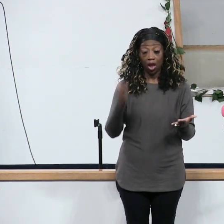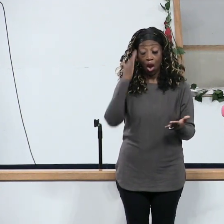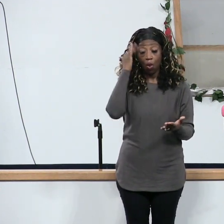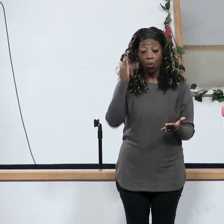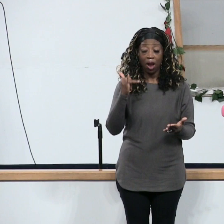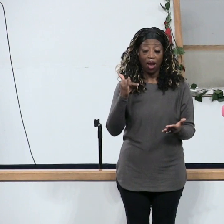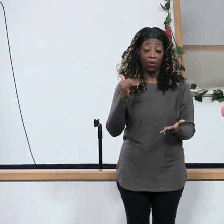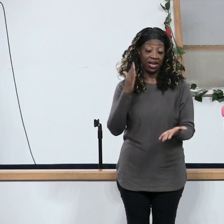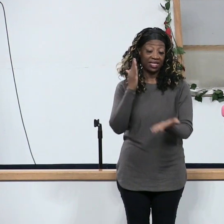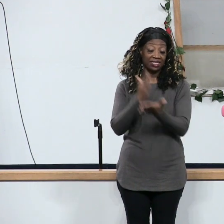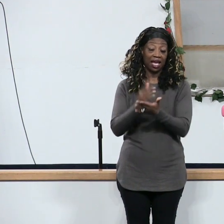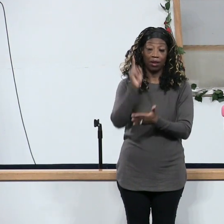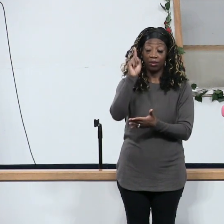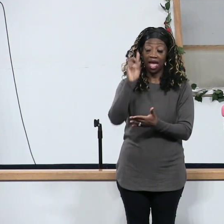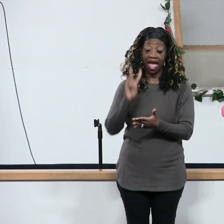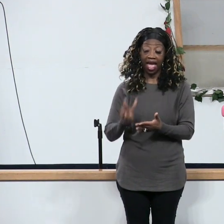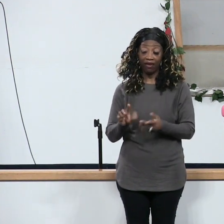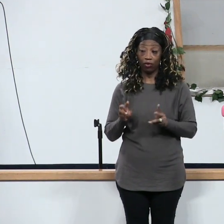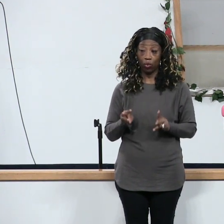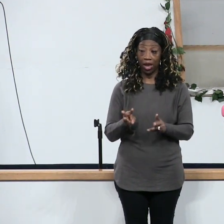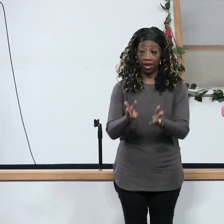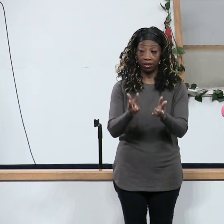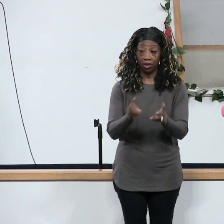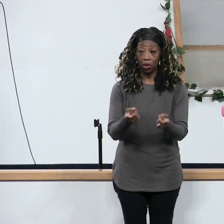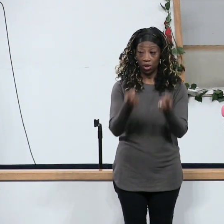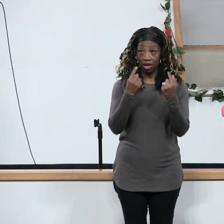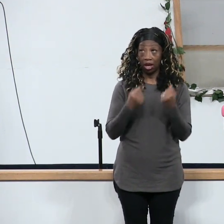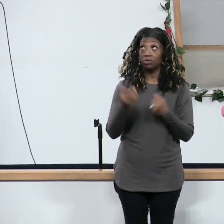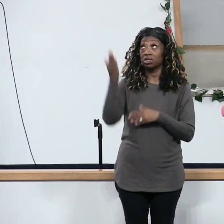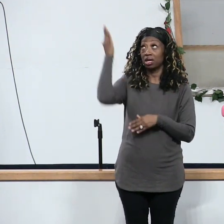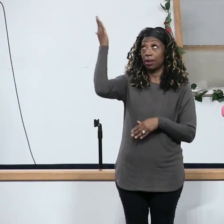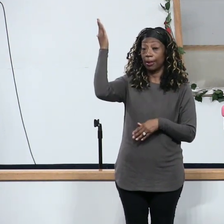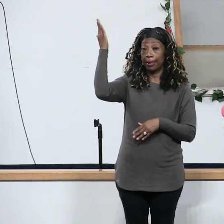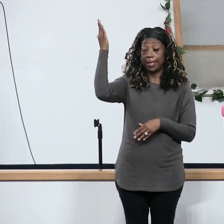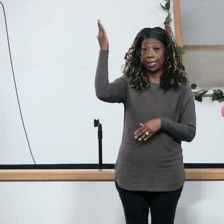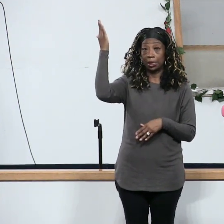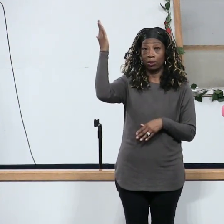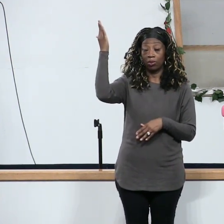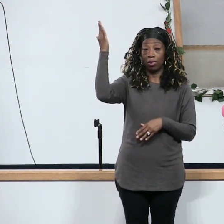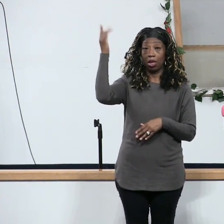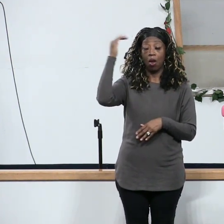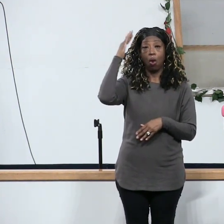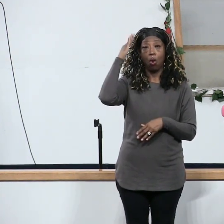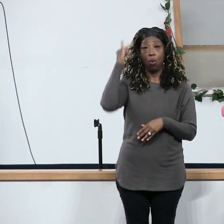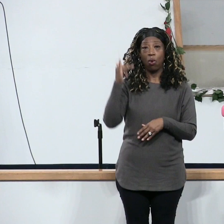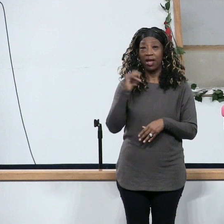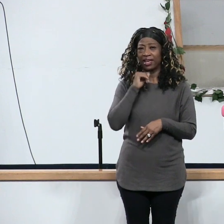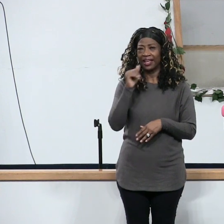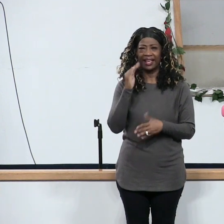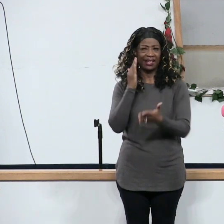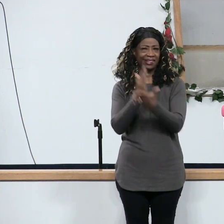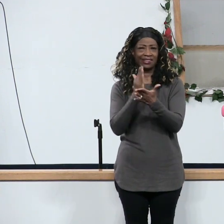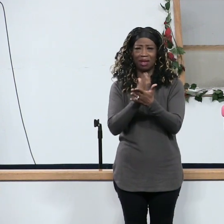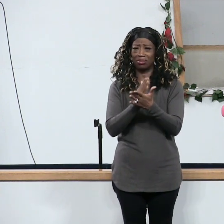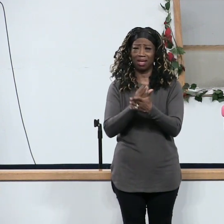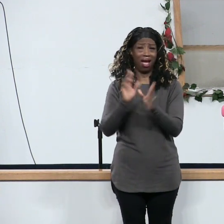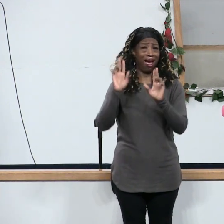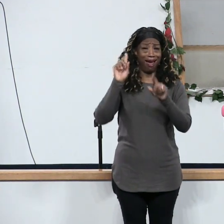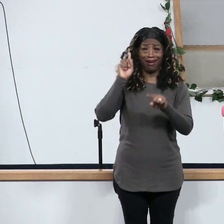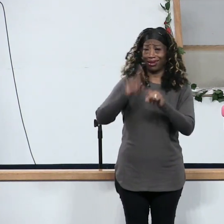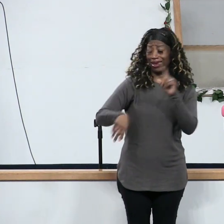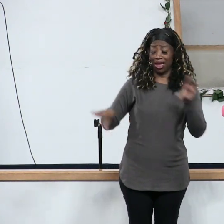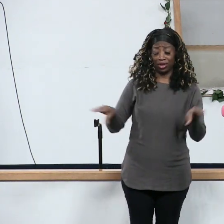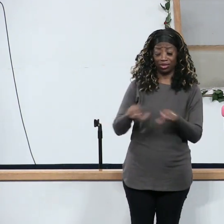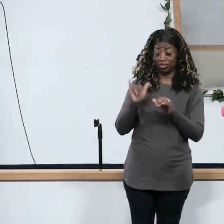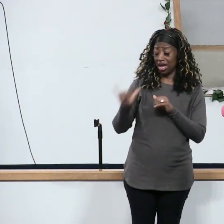stop halfway when it comes to him? Why do we stop and say, oh, I just can't do that part,